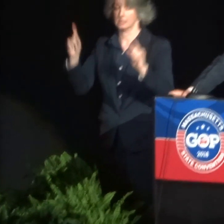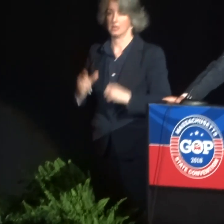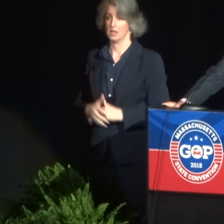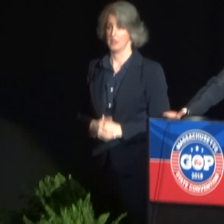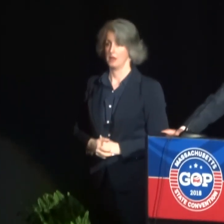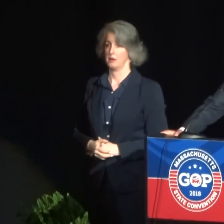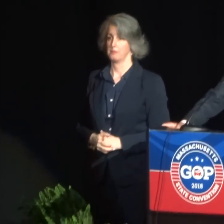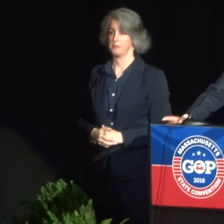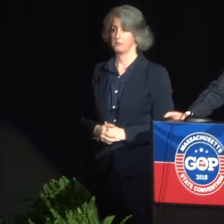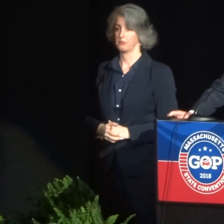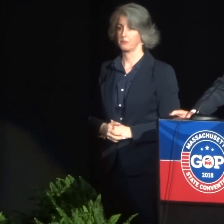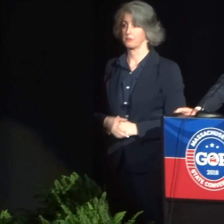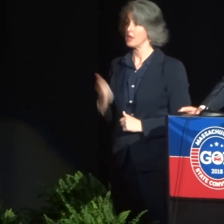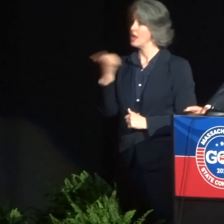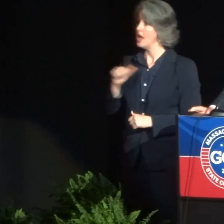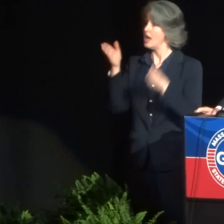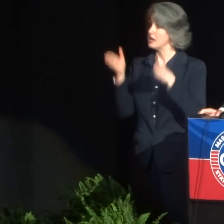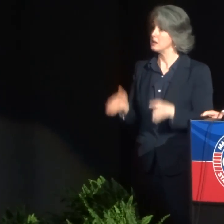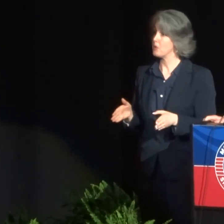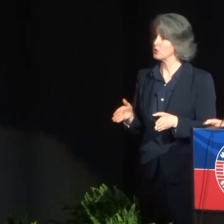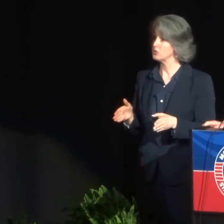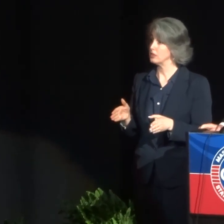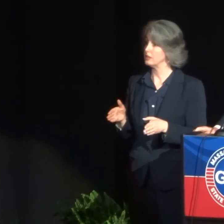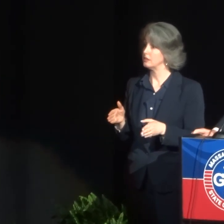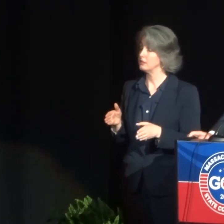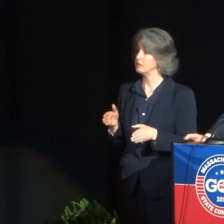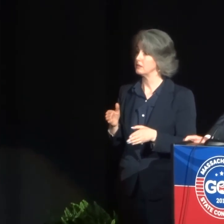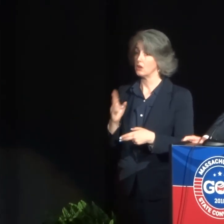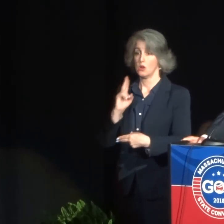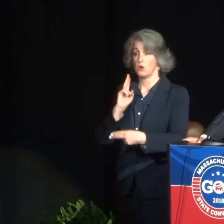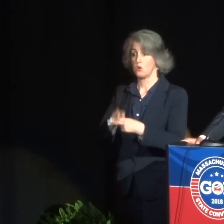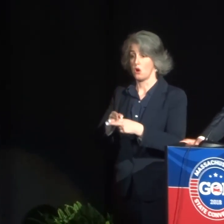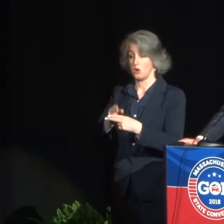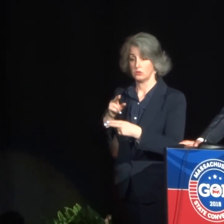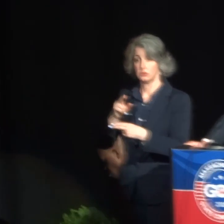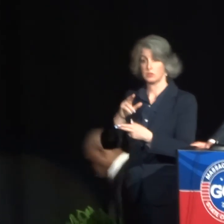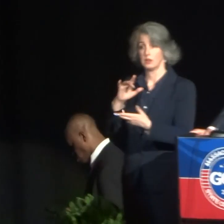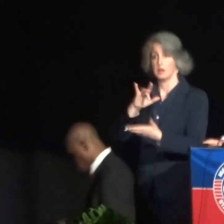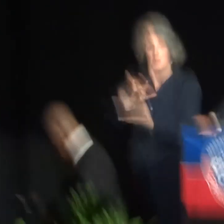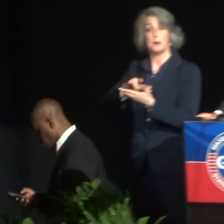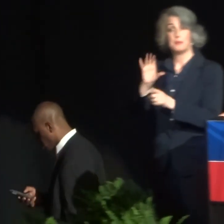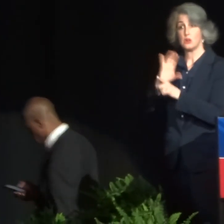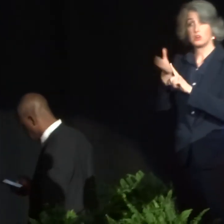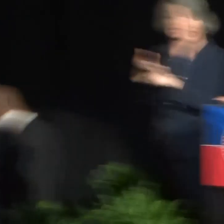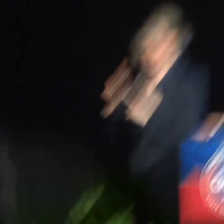Any person who refers to middle-class tax cuts as crumbs is not only